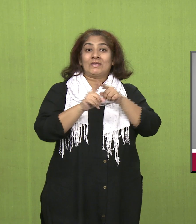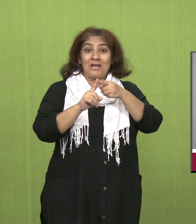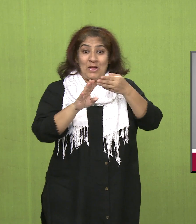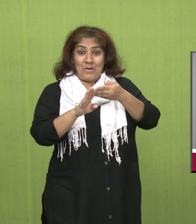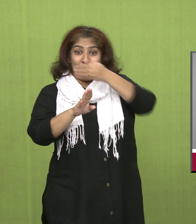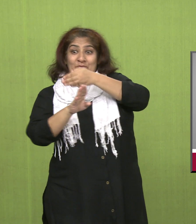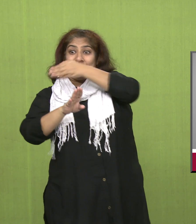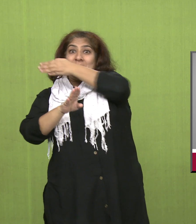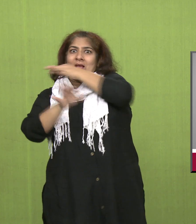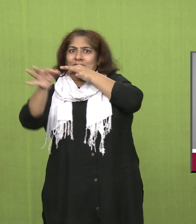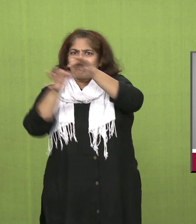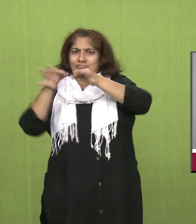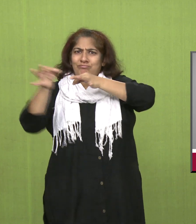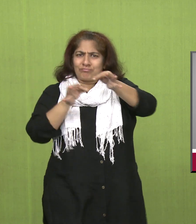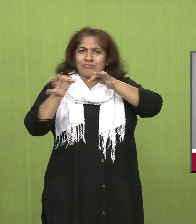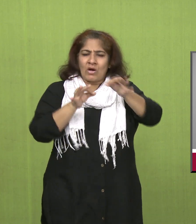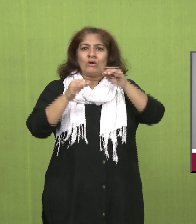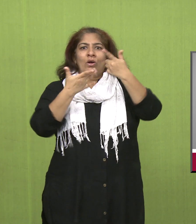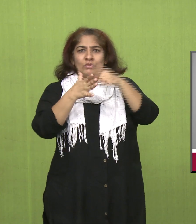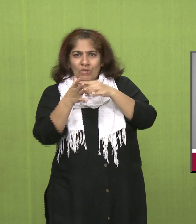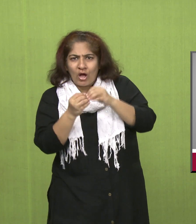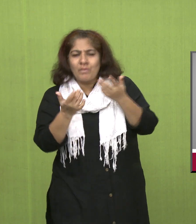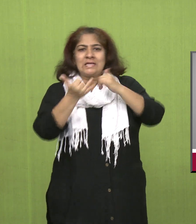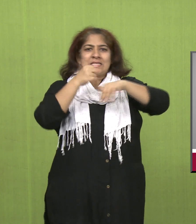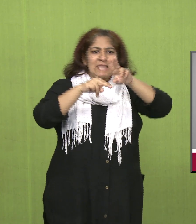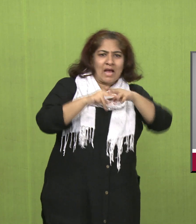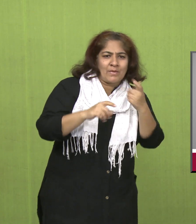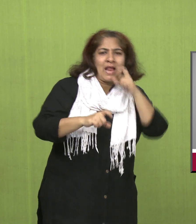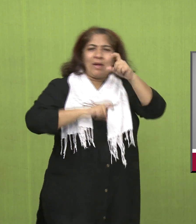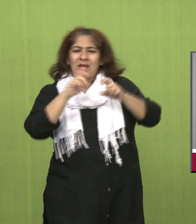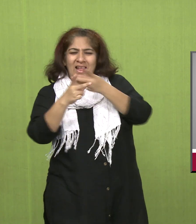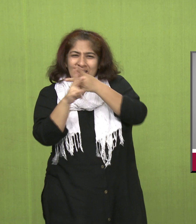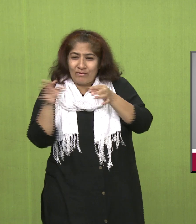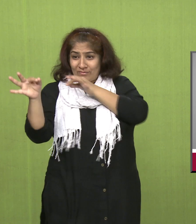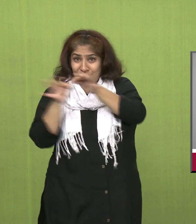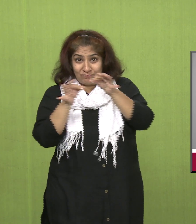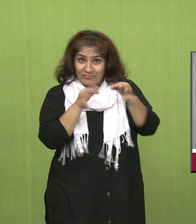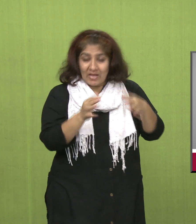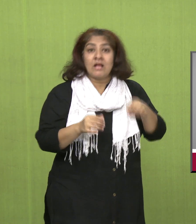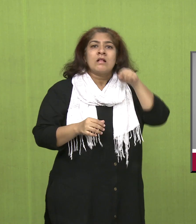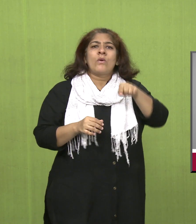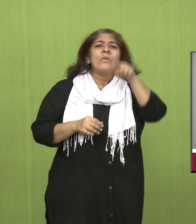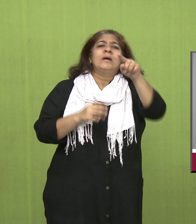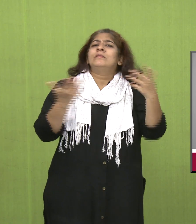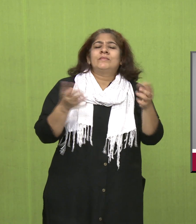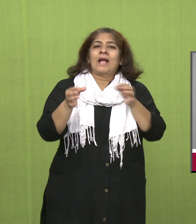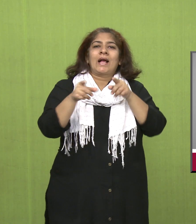Now, as we explained earlier, the job, the staff, the companies. Now, after that comes the